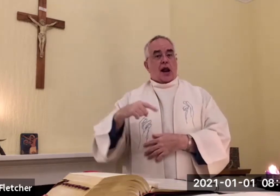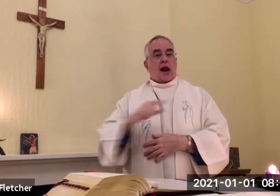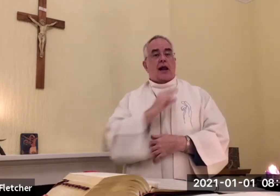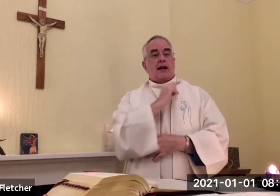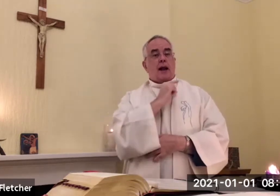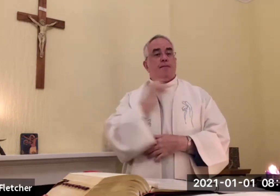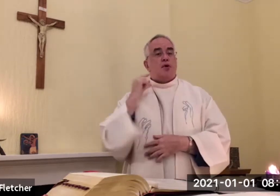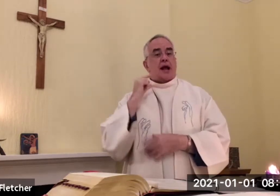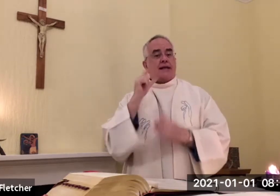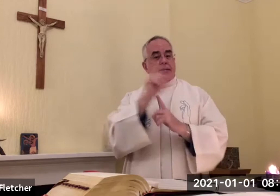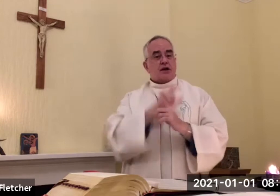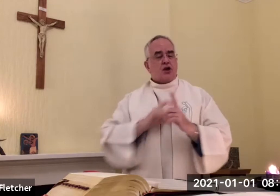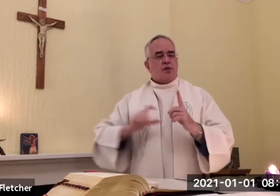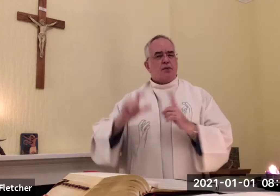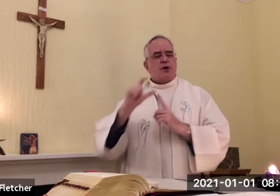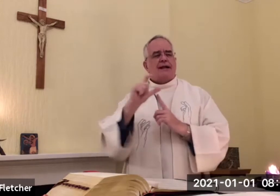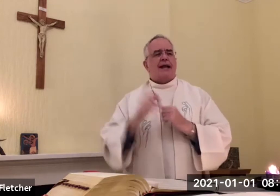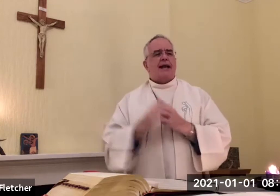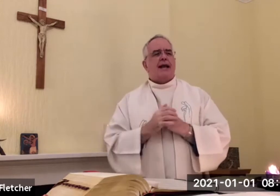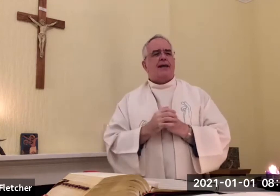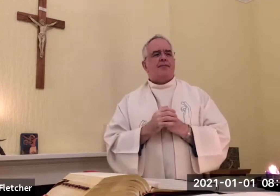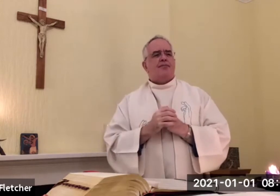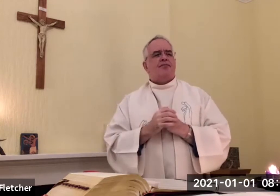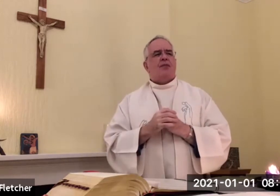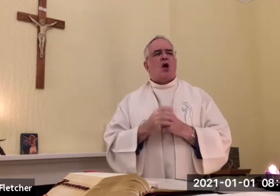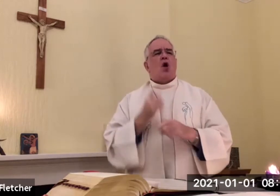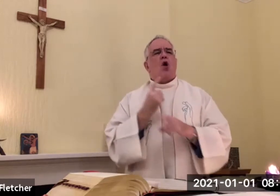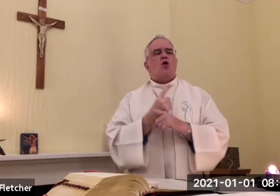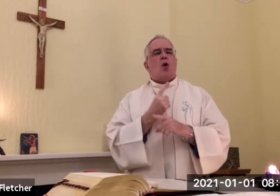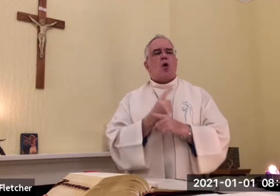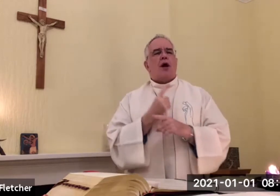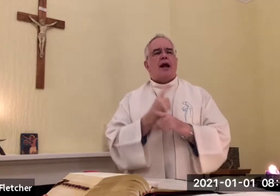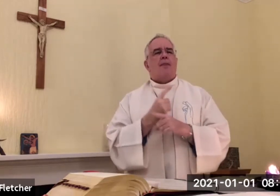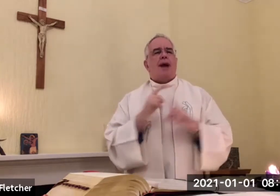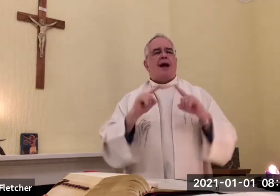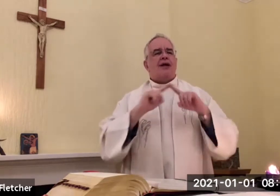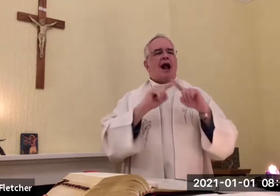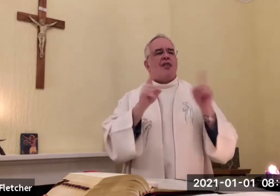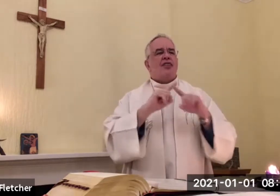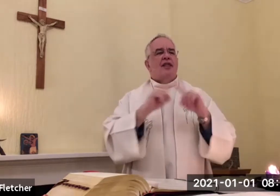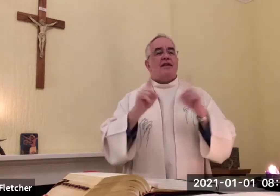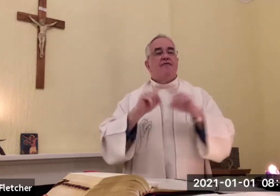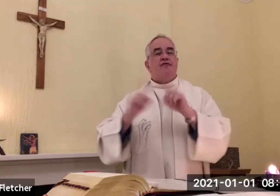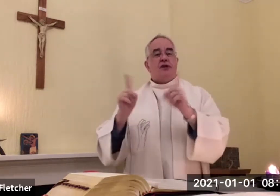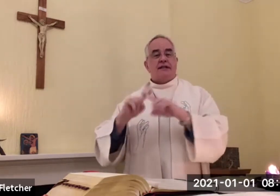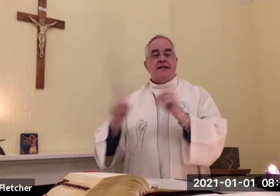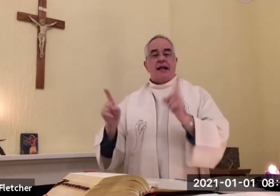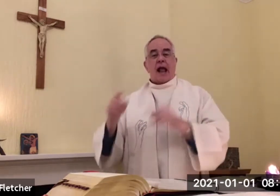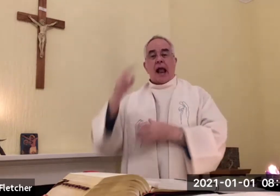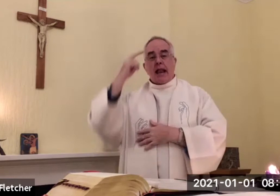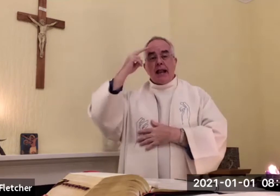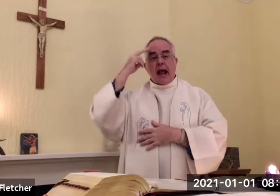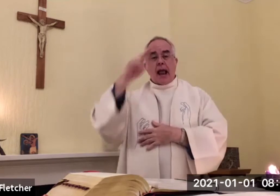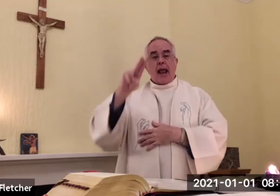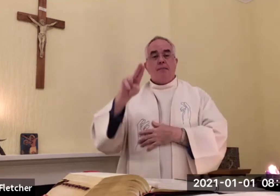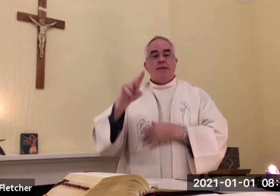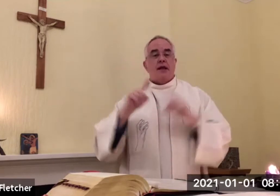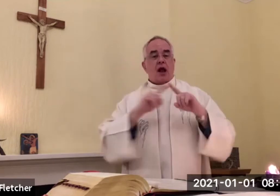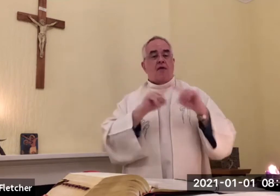in Preston community, talking about the different name for